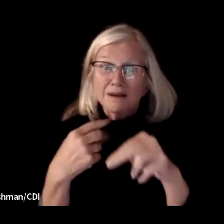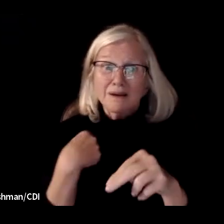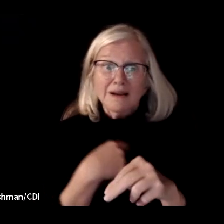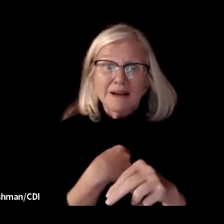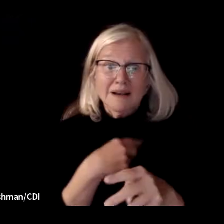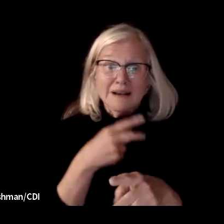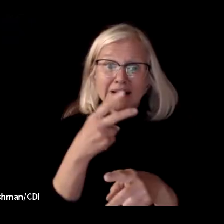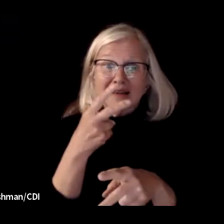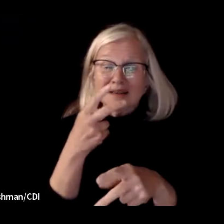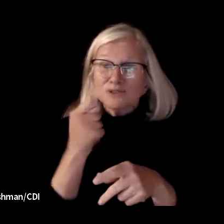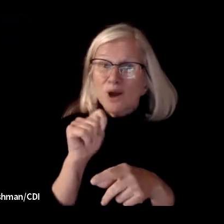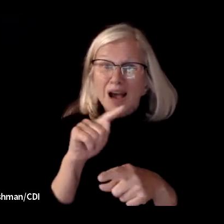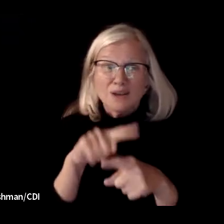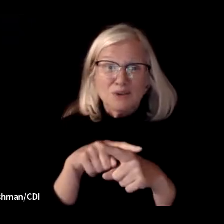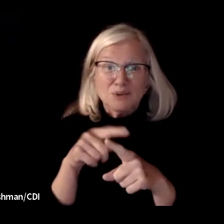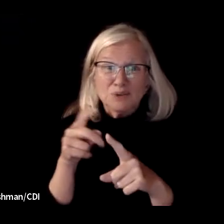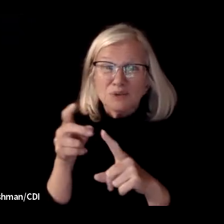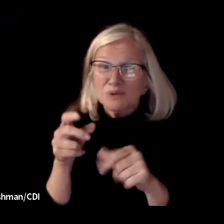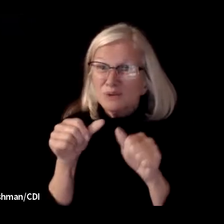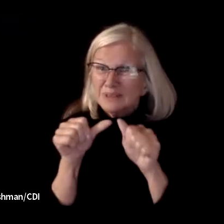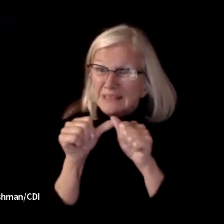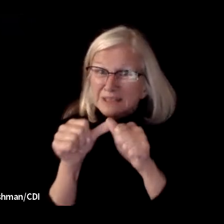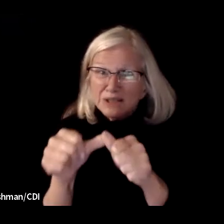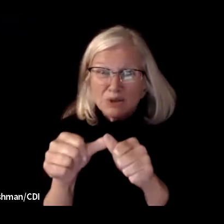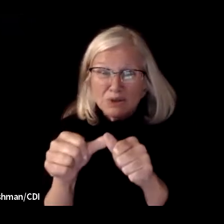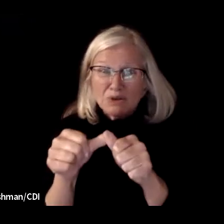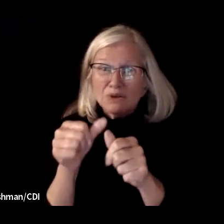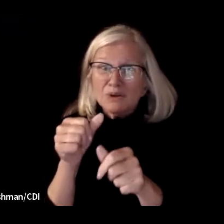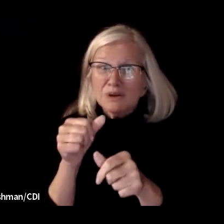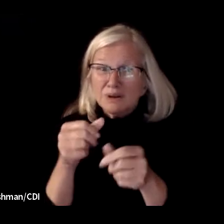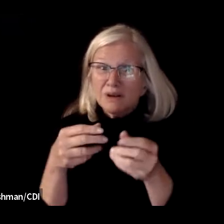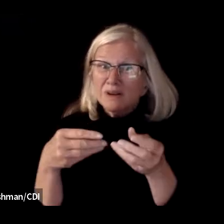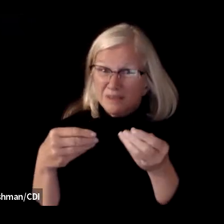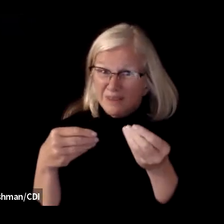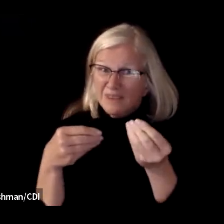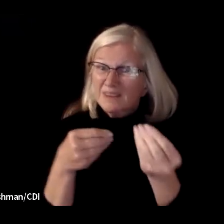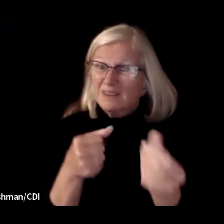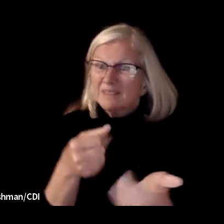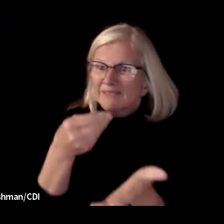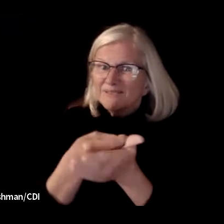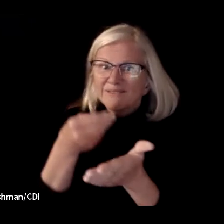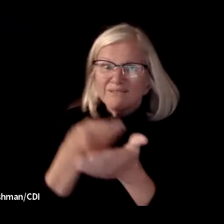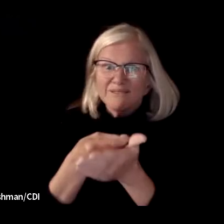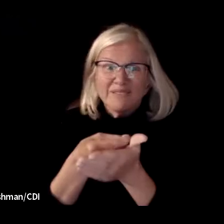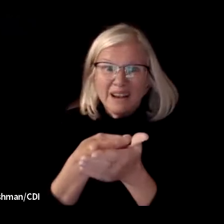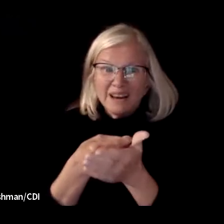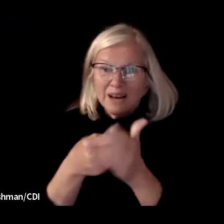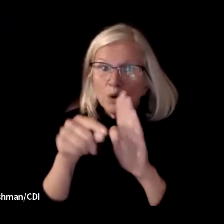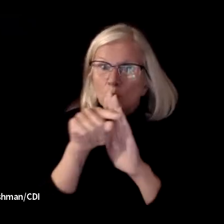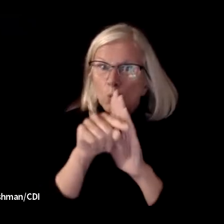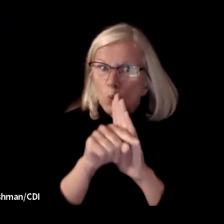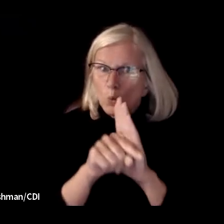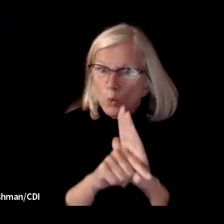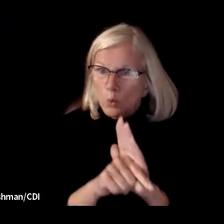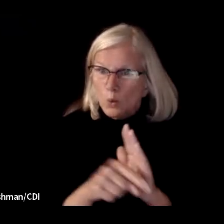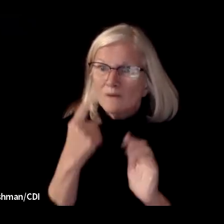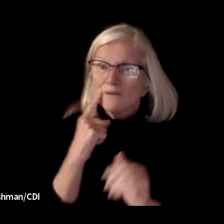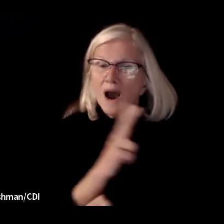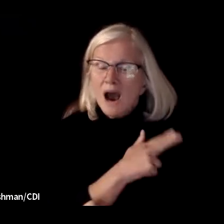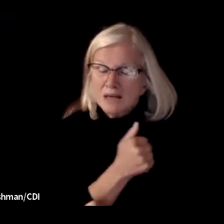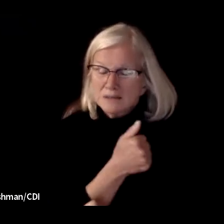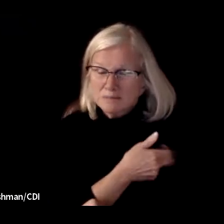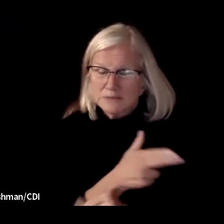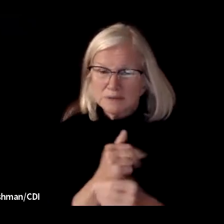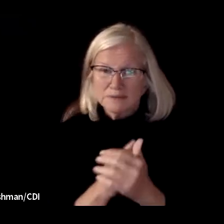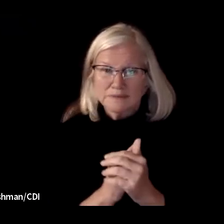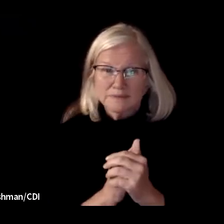and that's adding more expense to an already stressed financial picture for all these healthcare systems. This coupled with the fact that competition